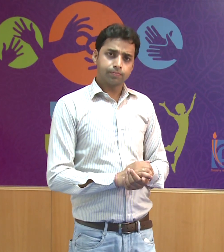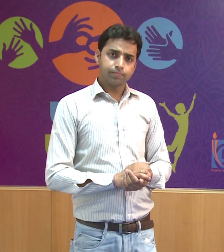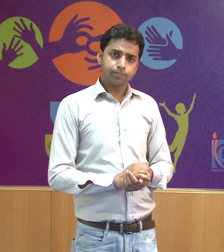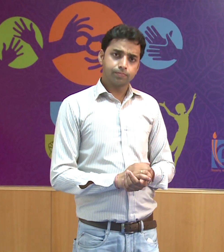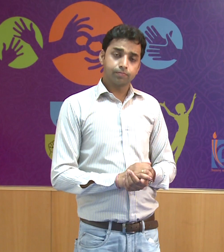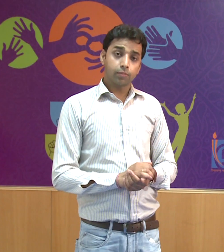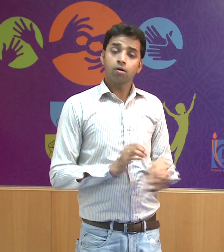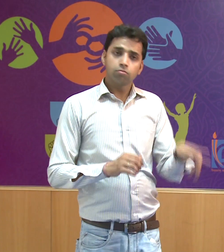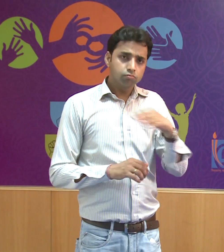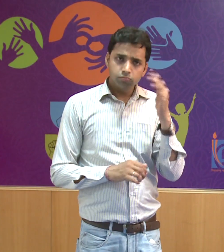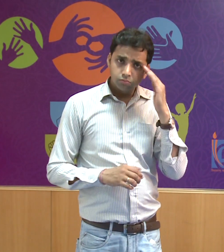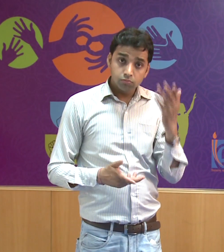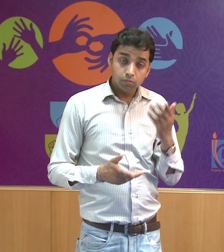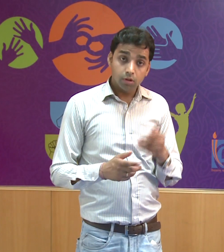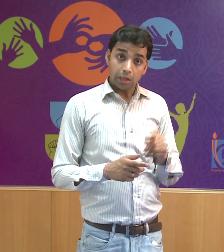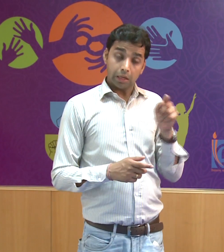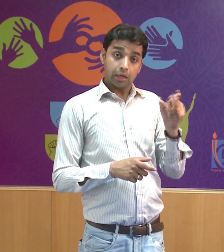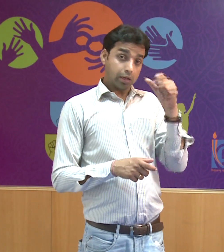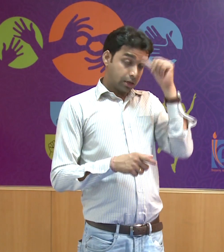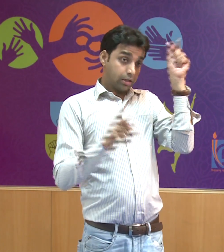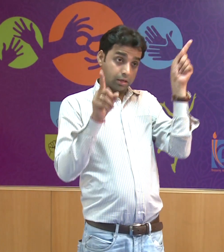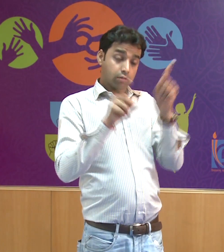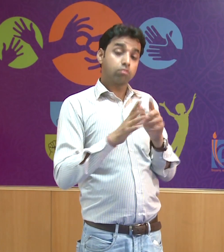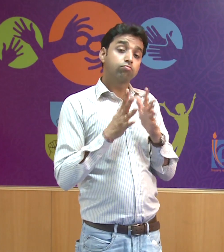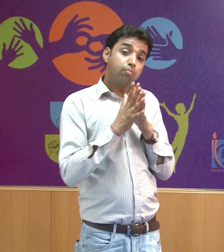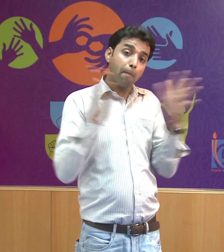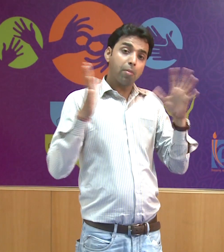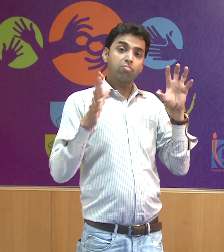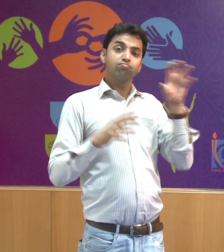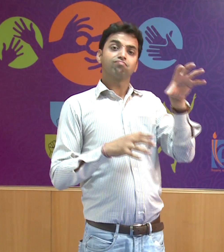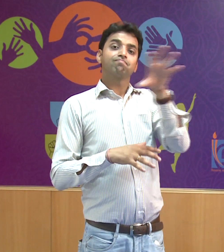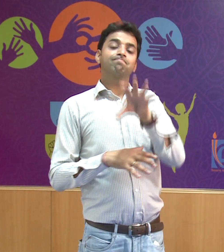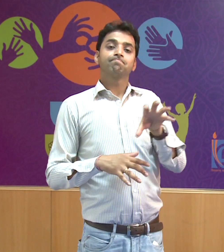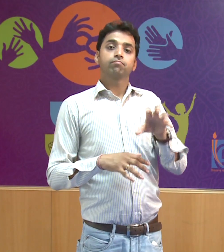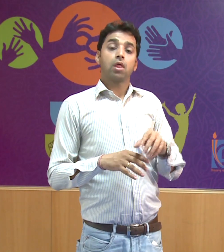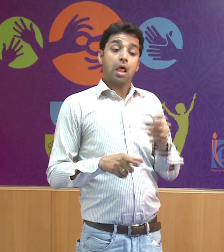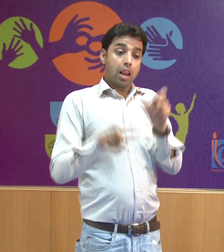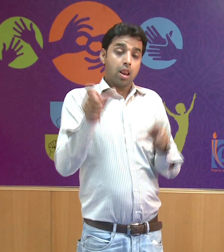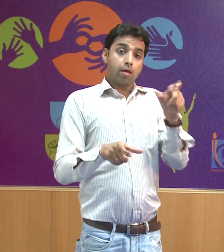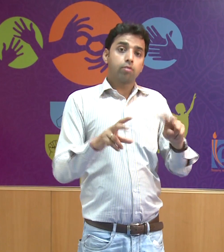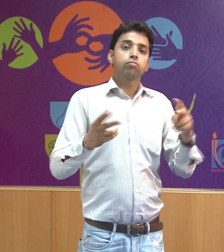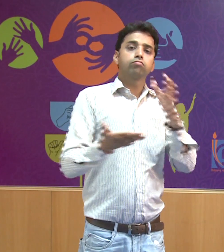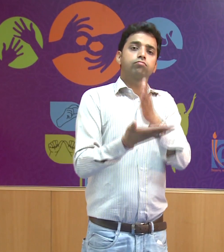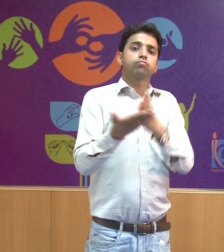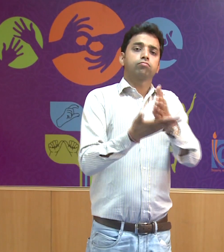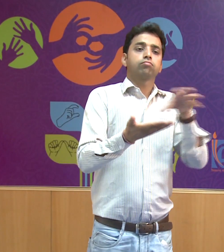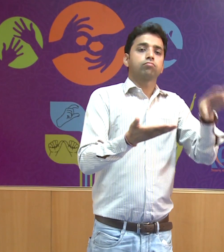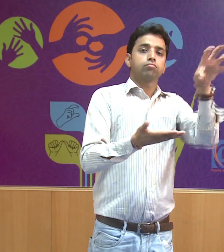We know that India is a big country and people living in different parts of the country